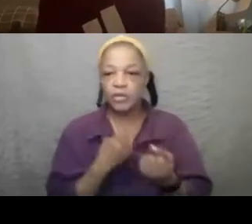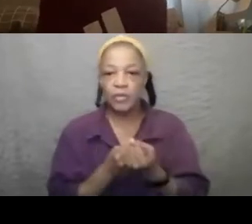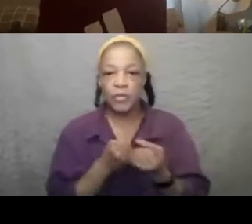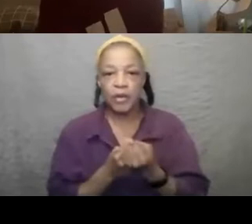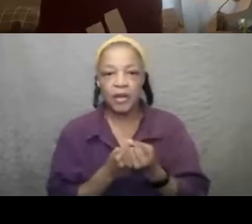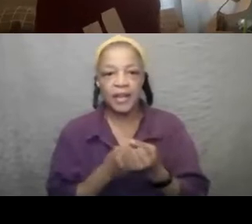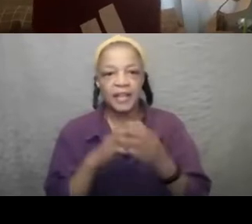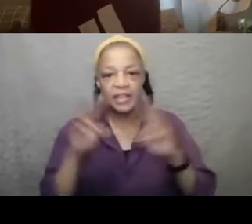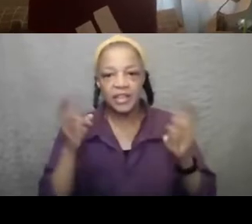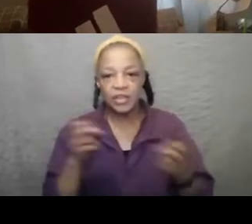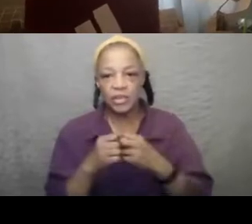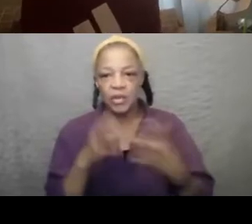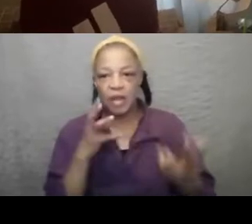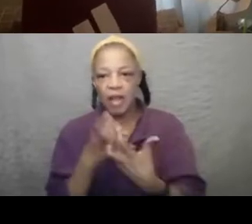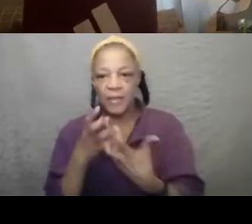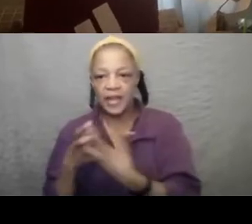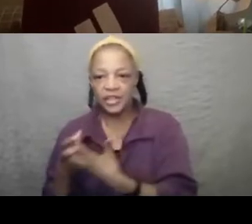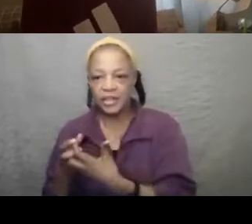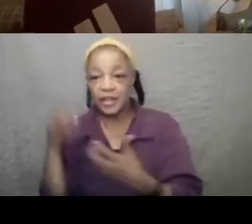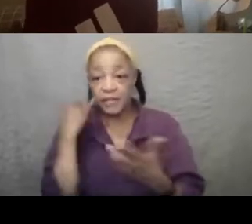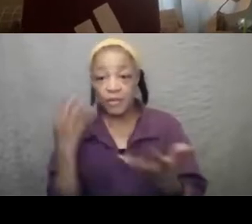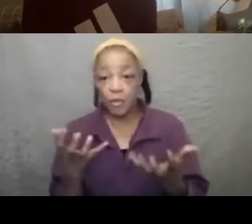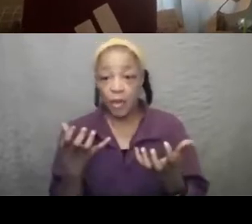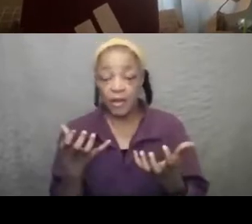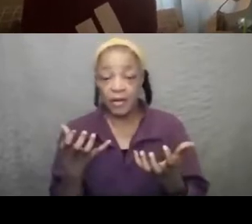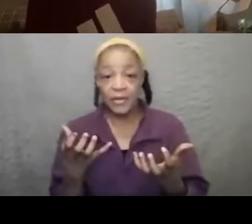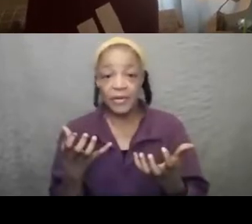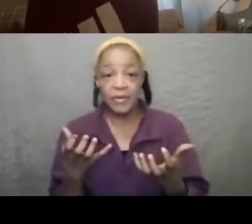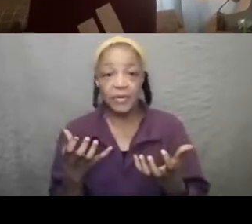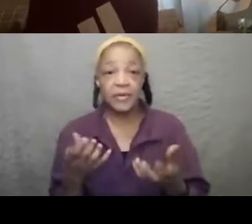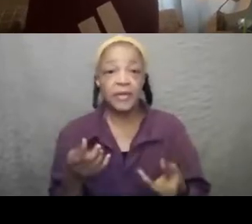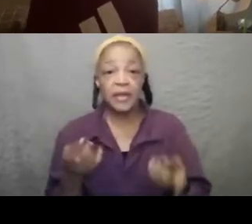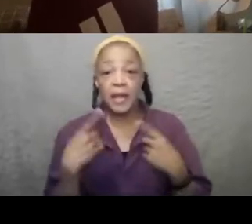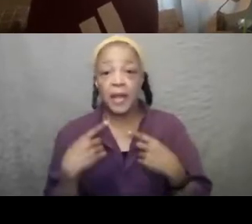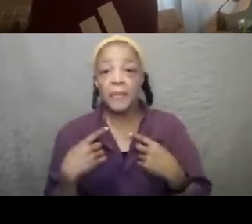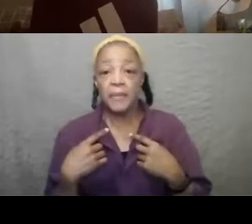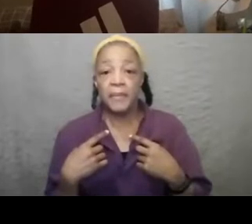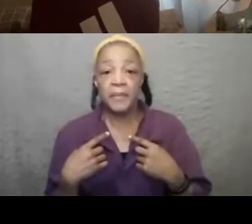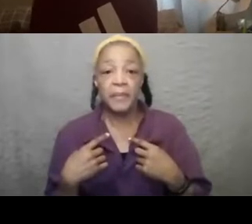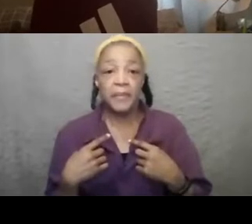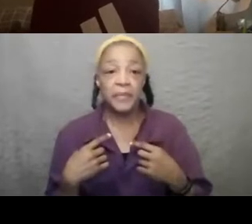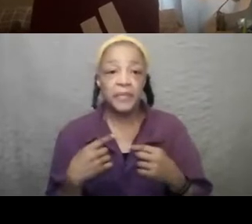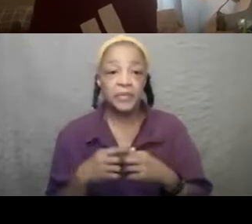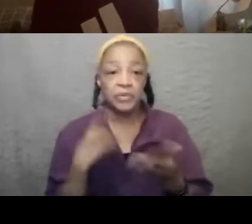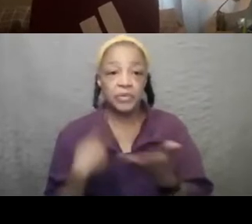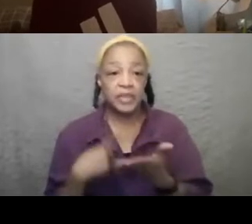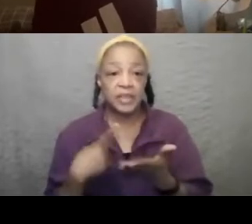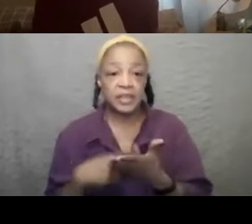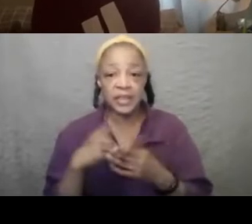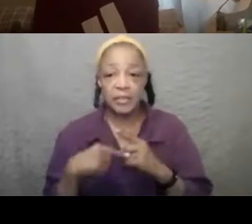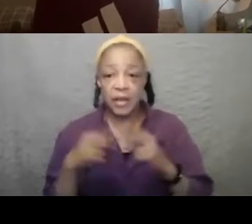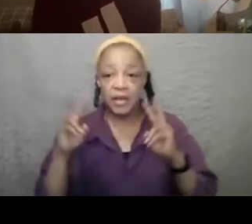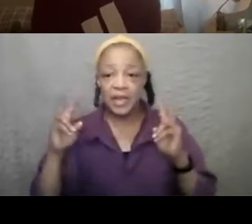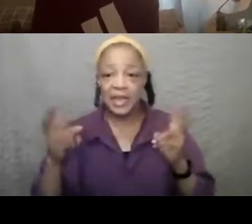denial of accommodation. And if they then want to come even to DAC to talk about an issue of